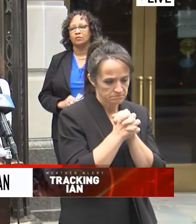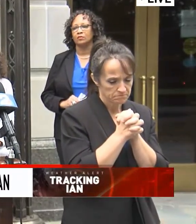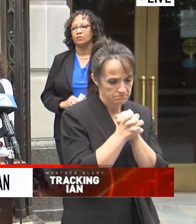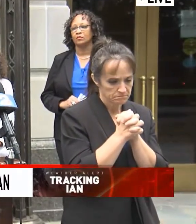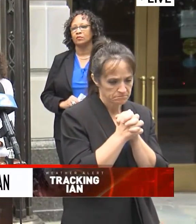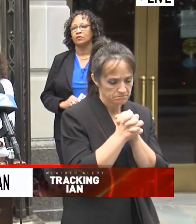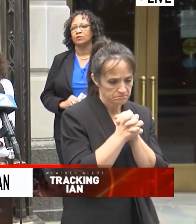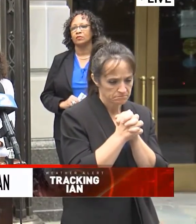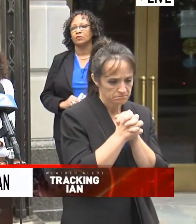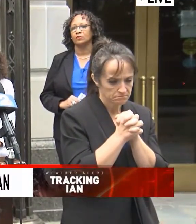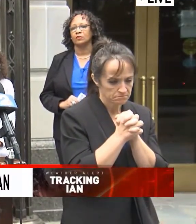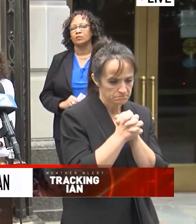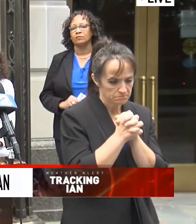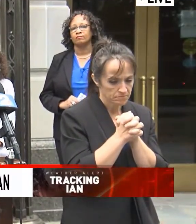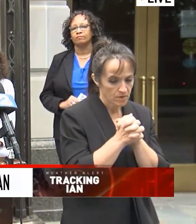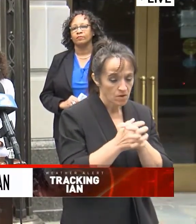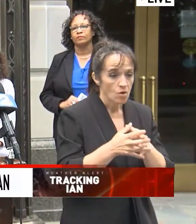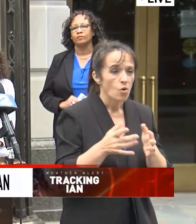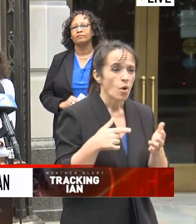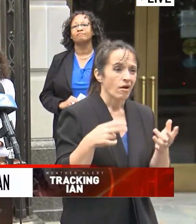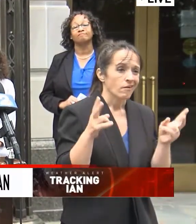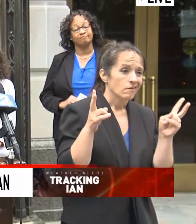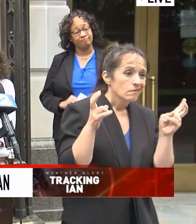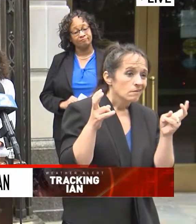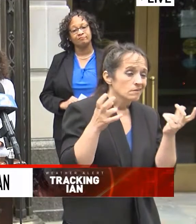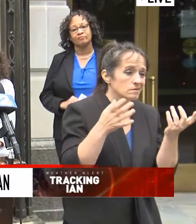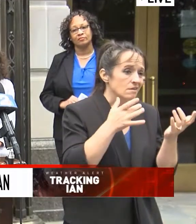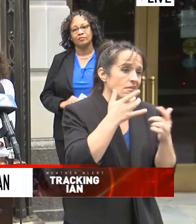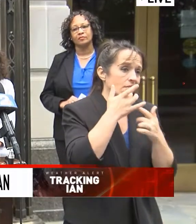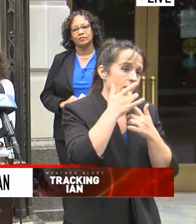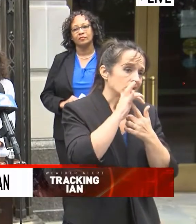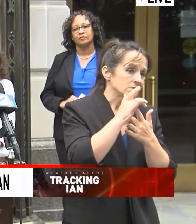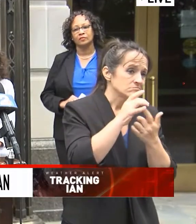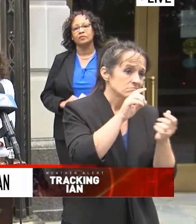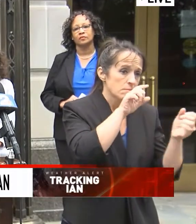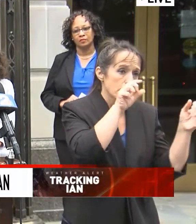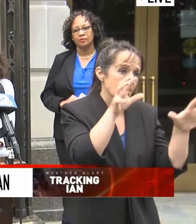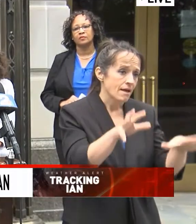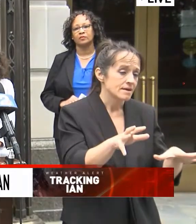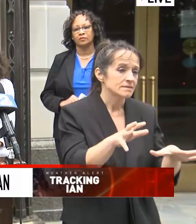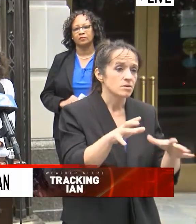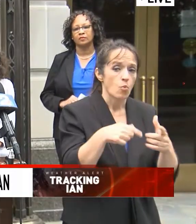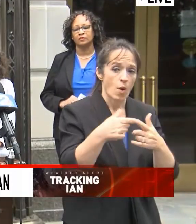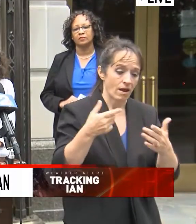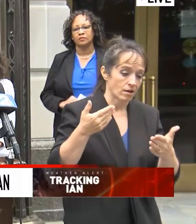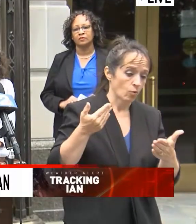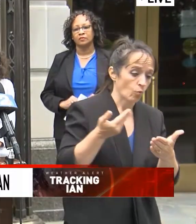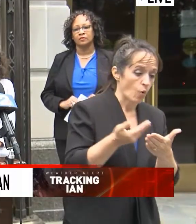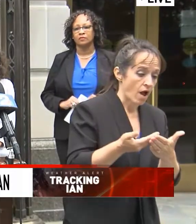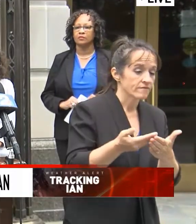So you might say we're blessed that by the time it gets here, it's weakened.